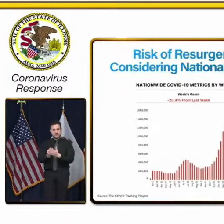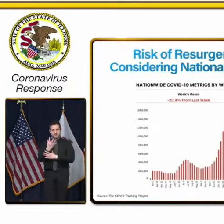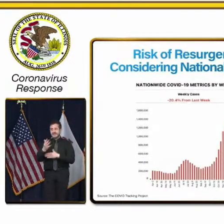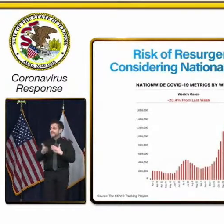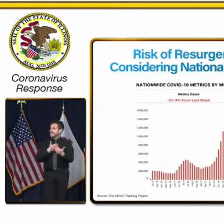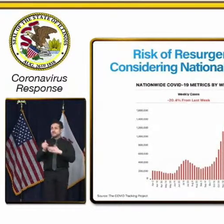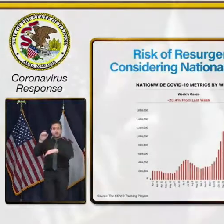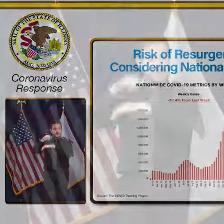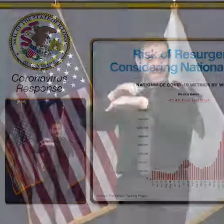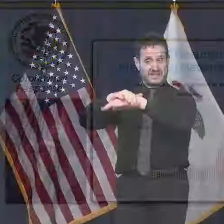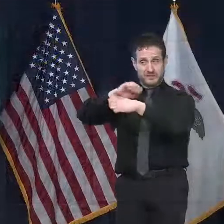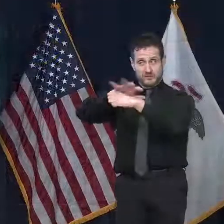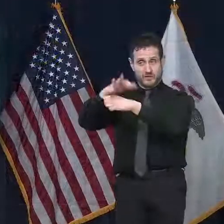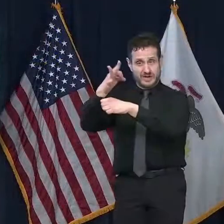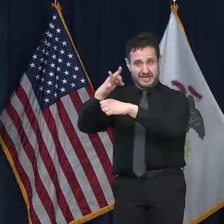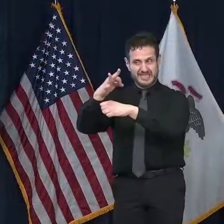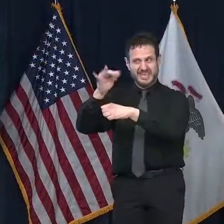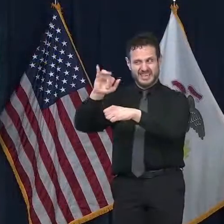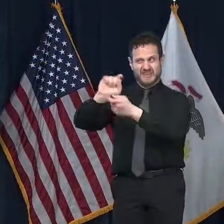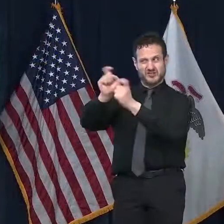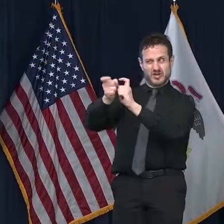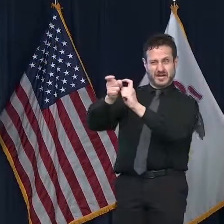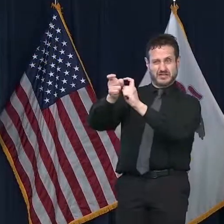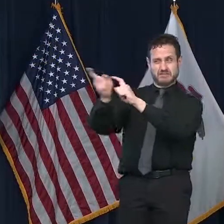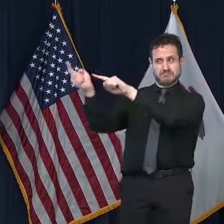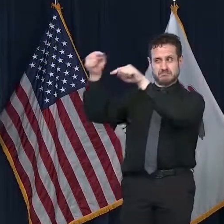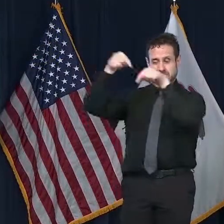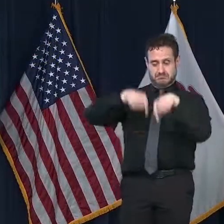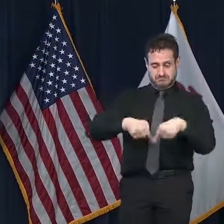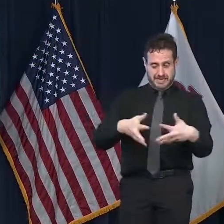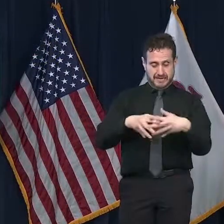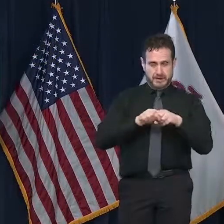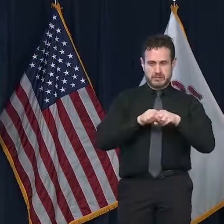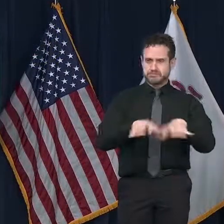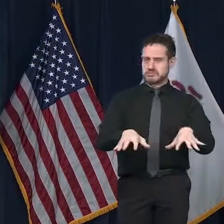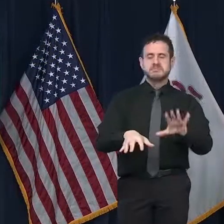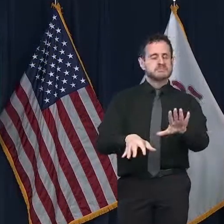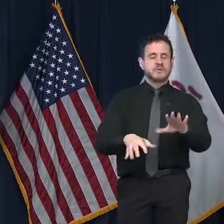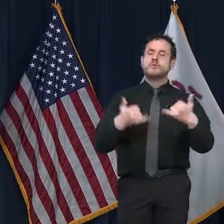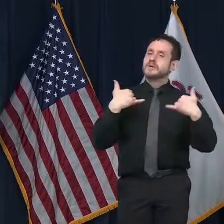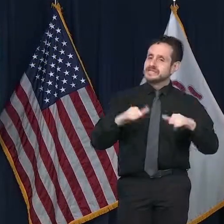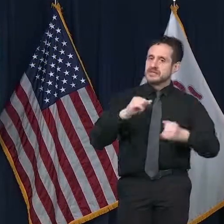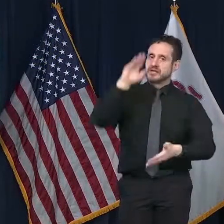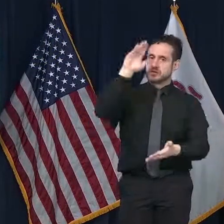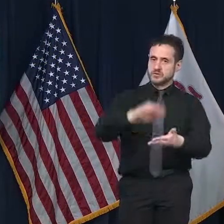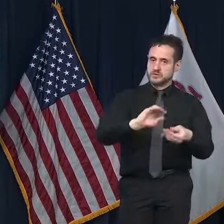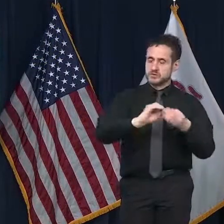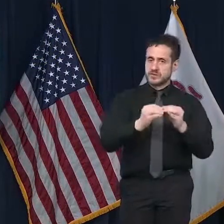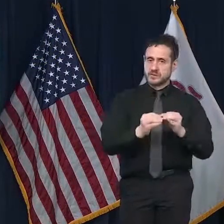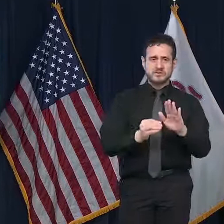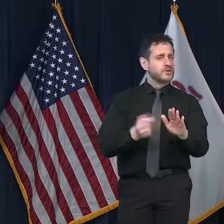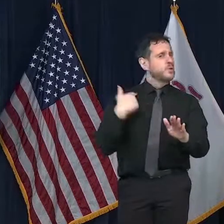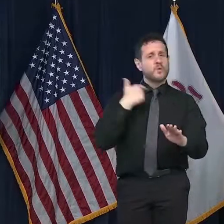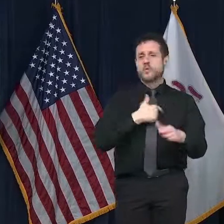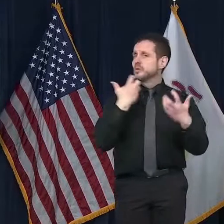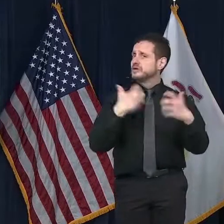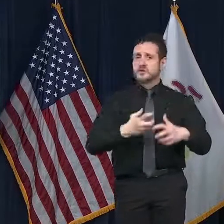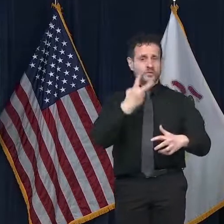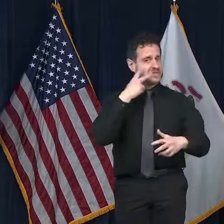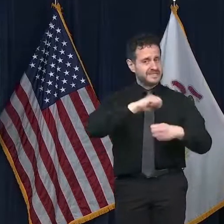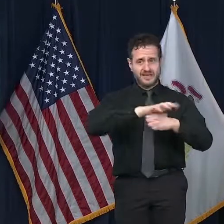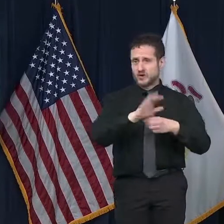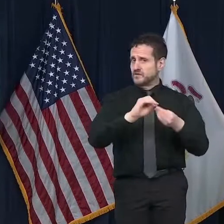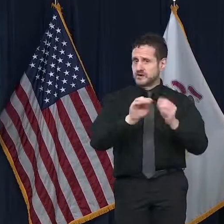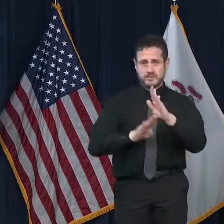UK variant. I know none of us want to see another wave of COVID that brings on more mitigations, so